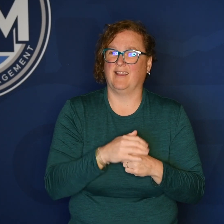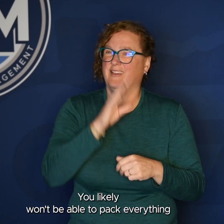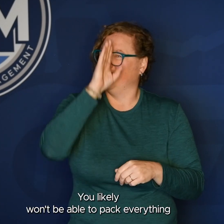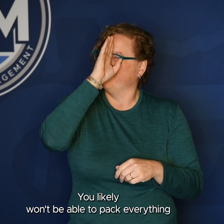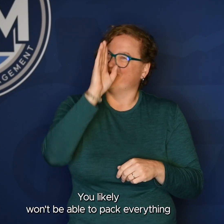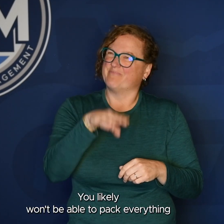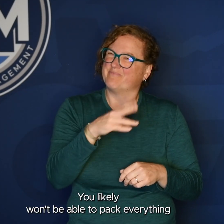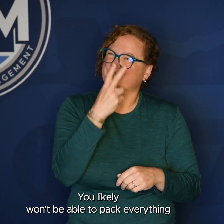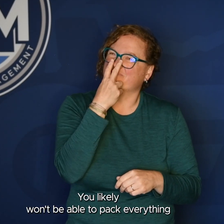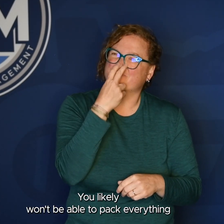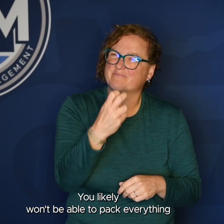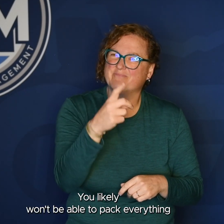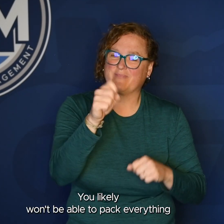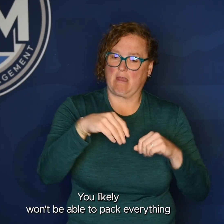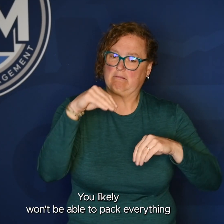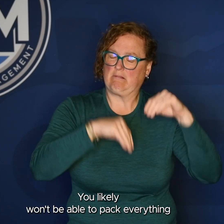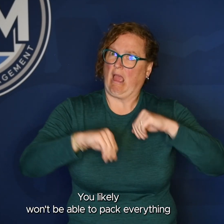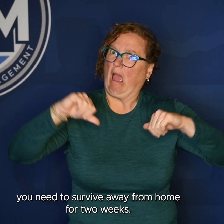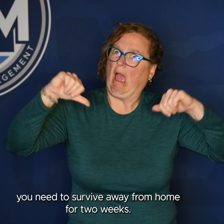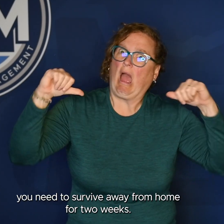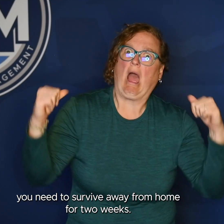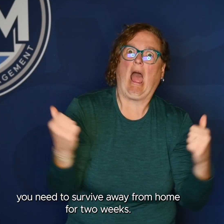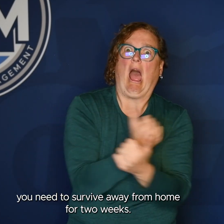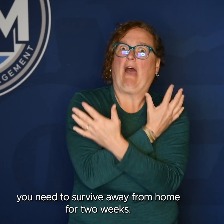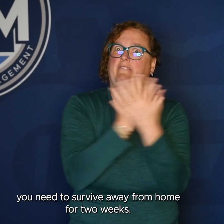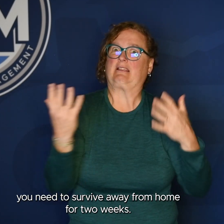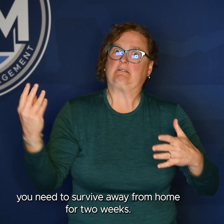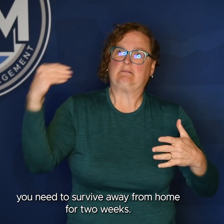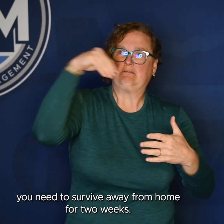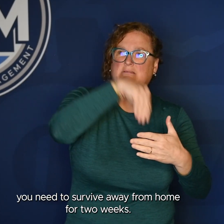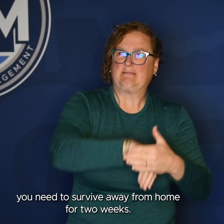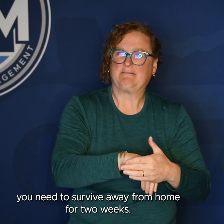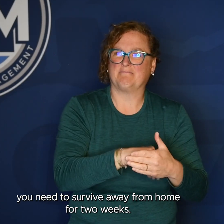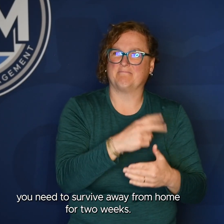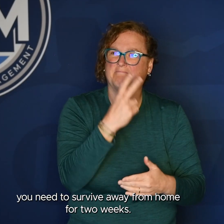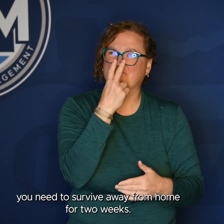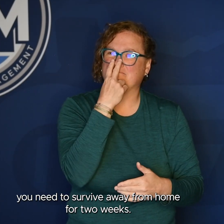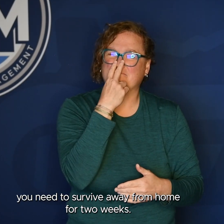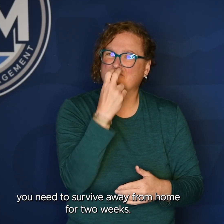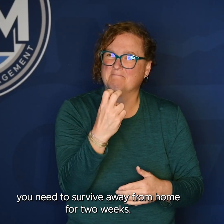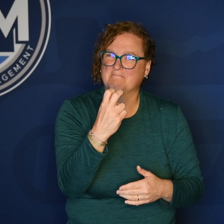You likely won't be able to pack everything you need to survive away from home for 2 weeks.